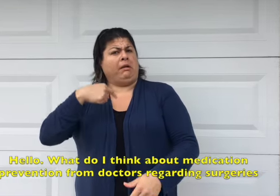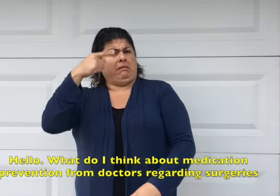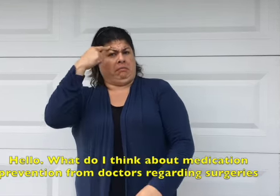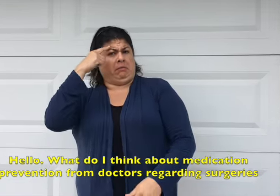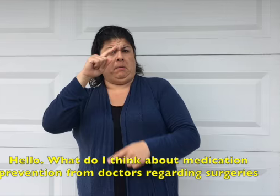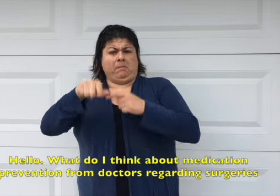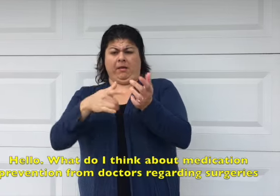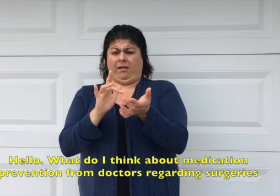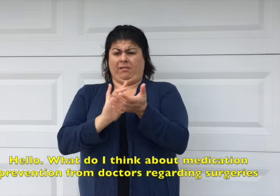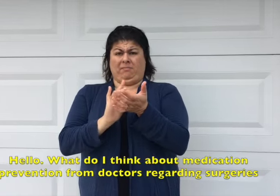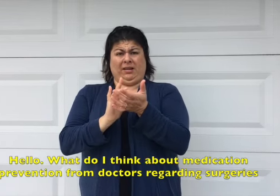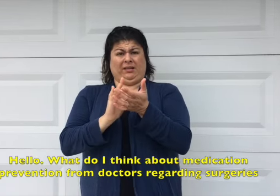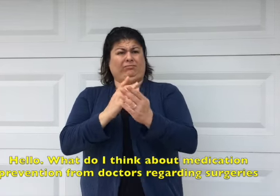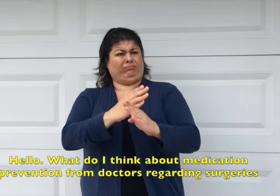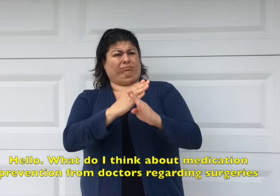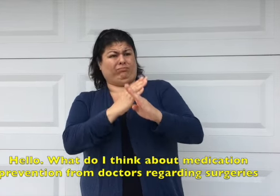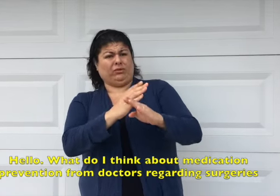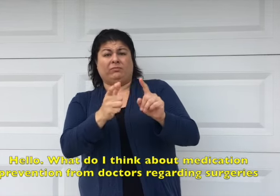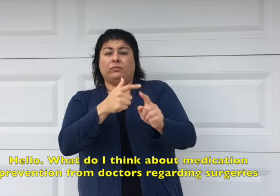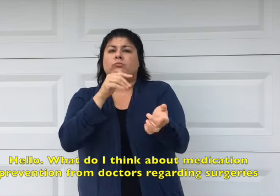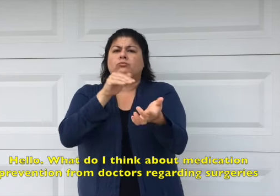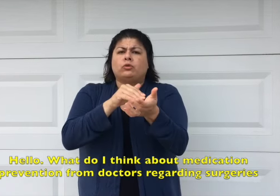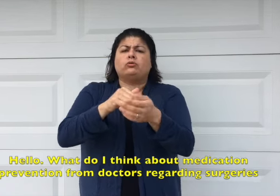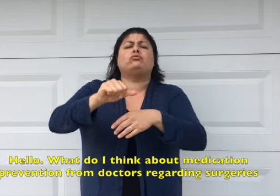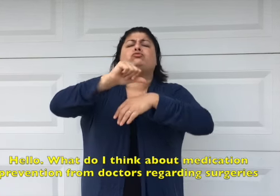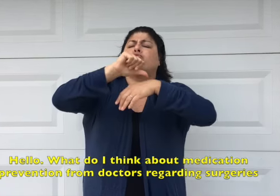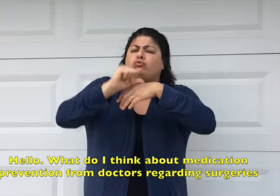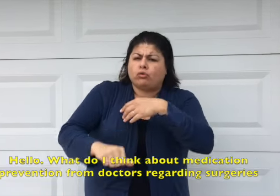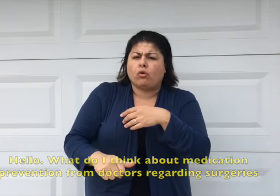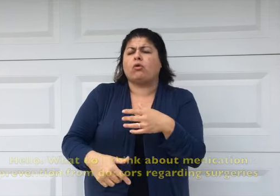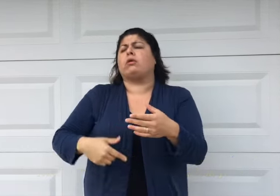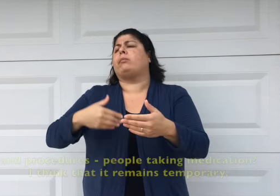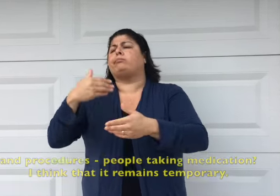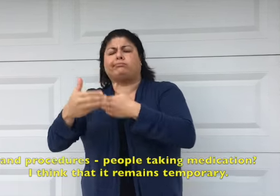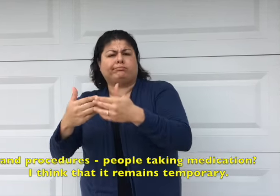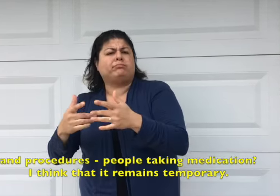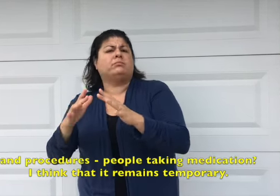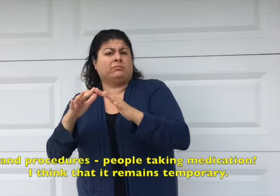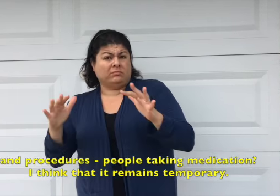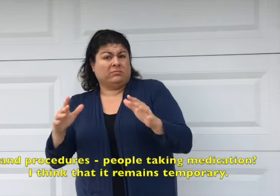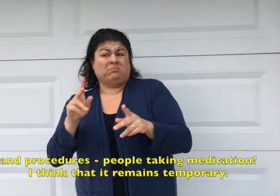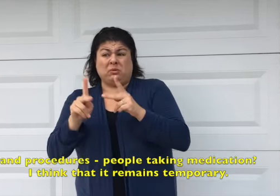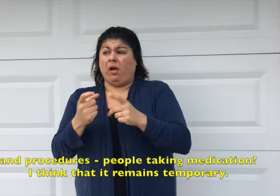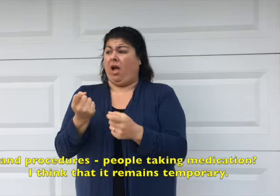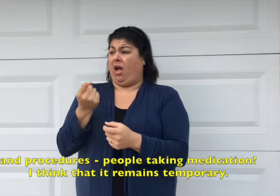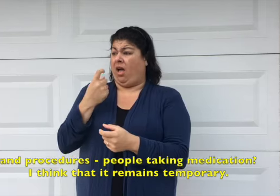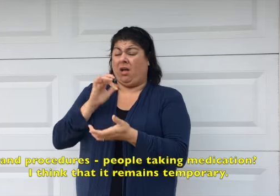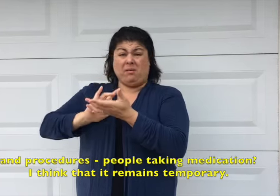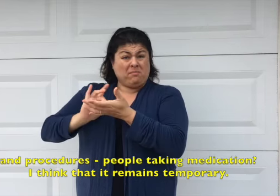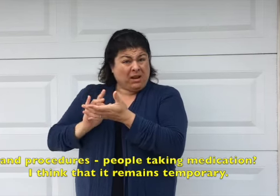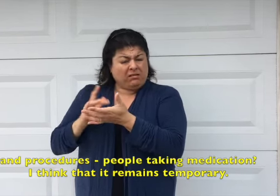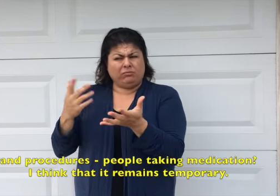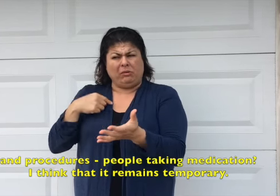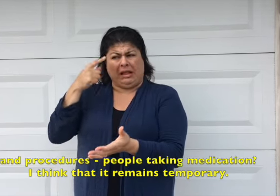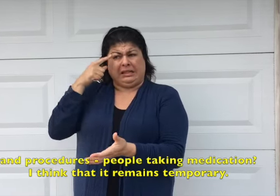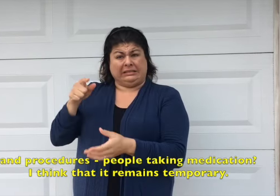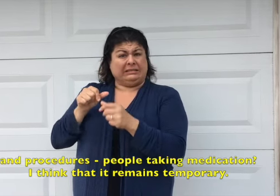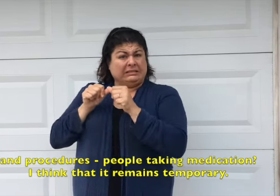What do I think about the medication prevention from doctors regarding surgeries and the procedures? People taking medication, I think